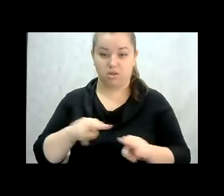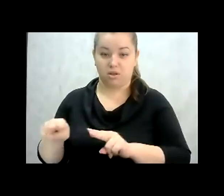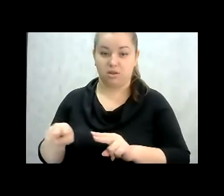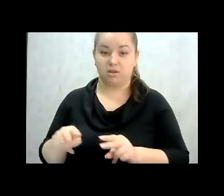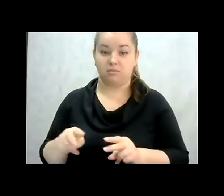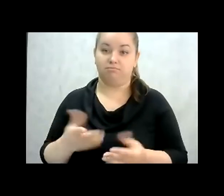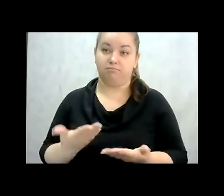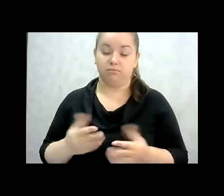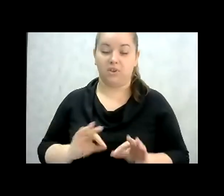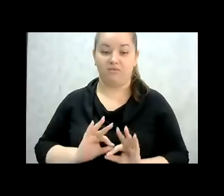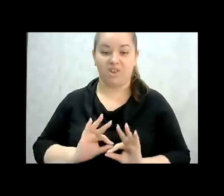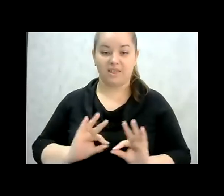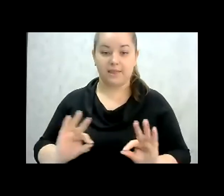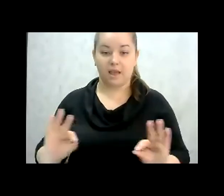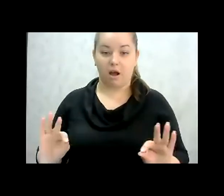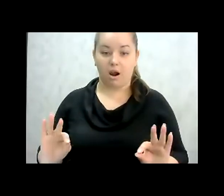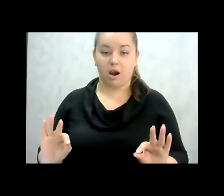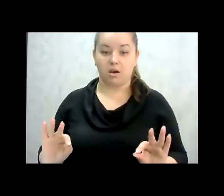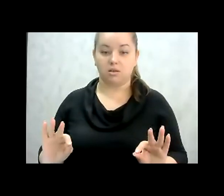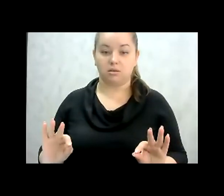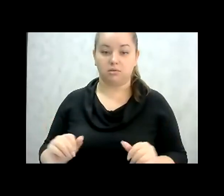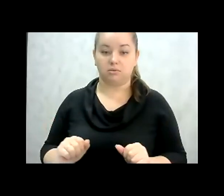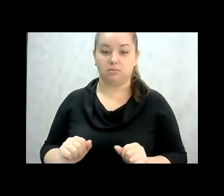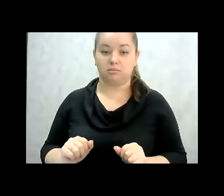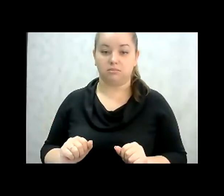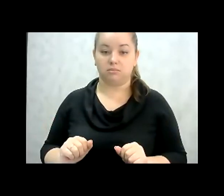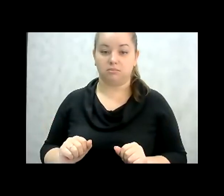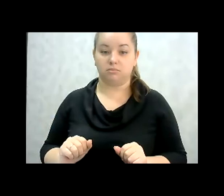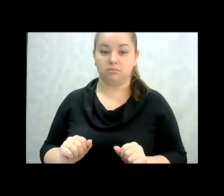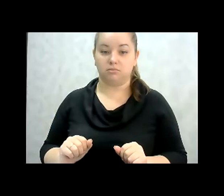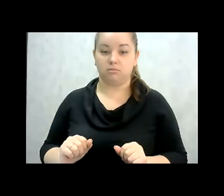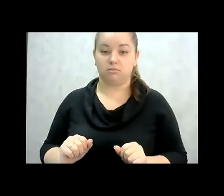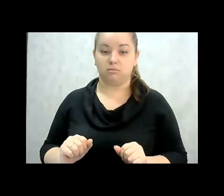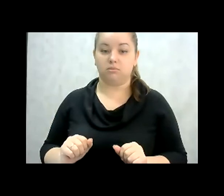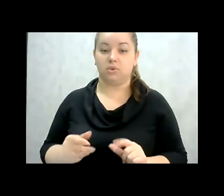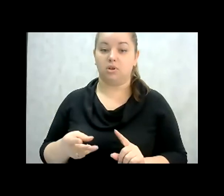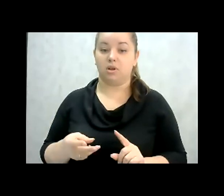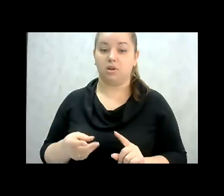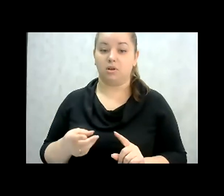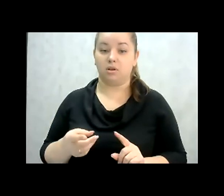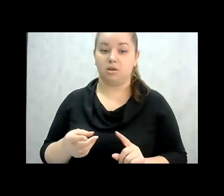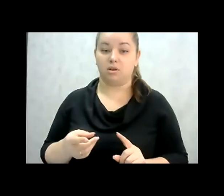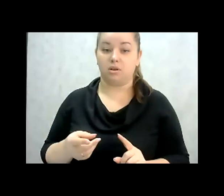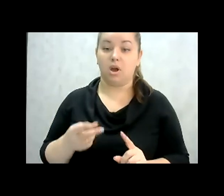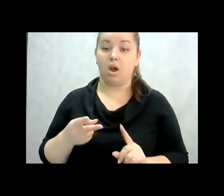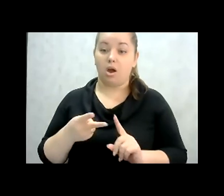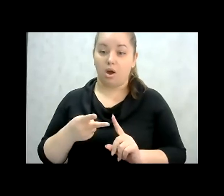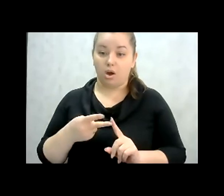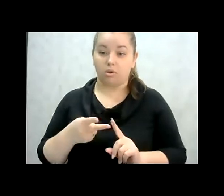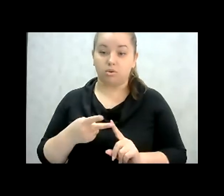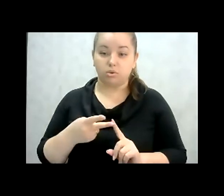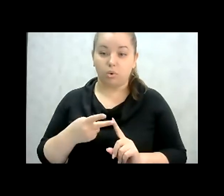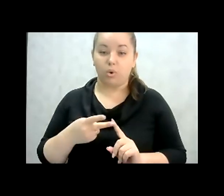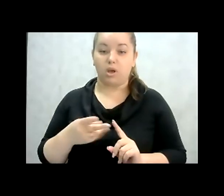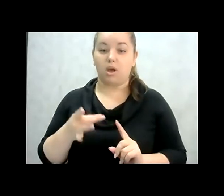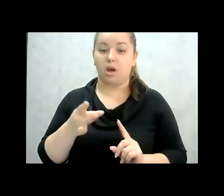runoff rounds, which were held, should be held at the same time across the country. The same as for the first round, basically. And